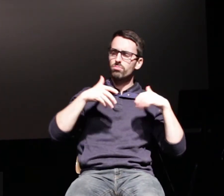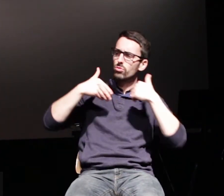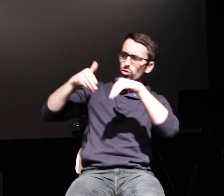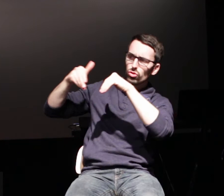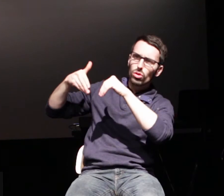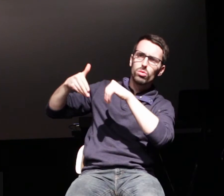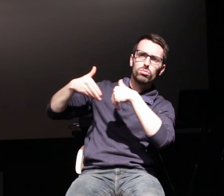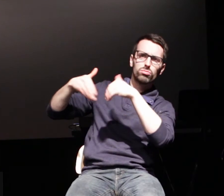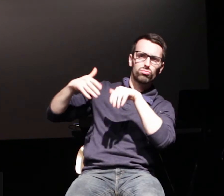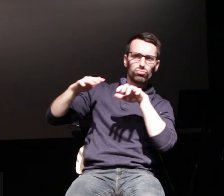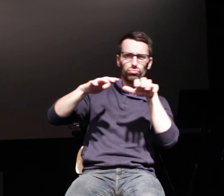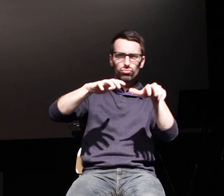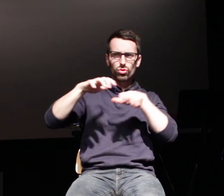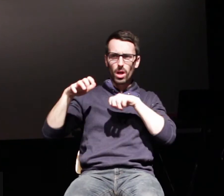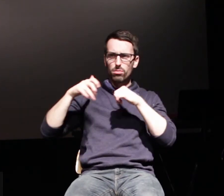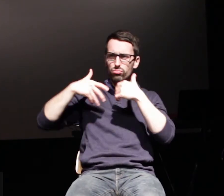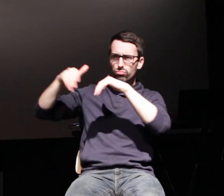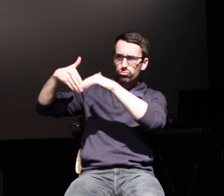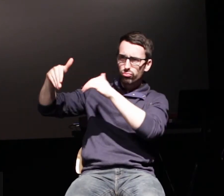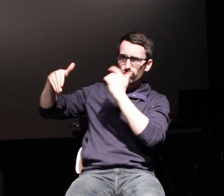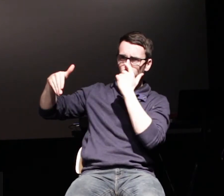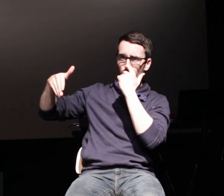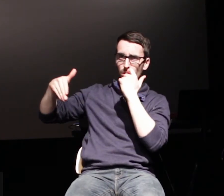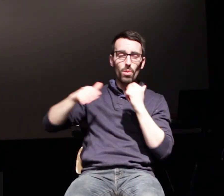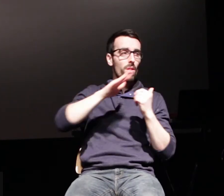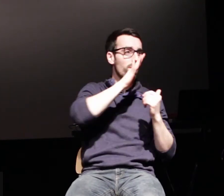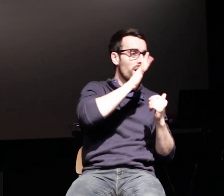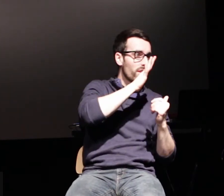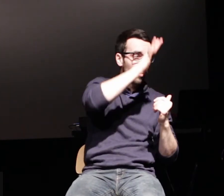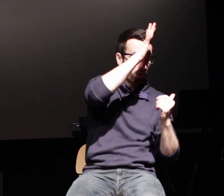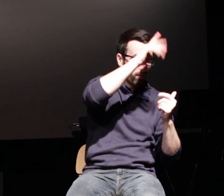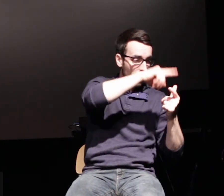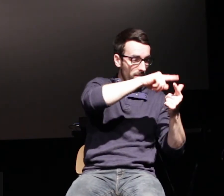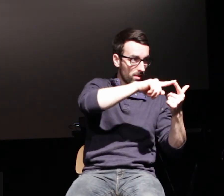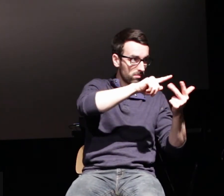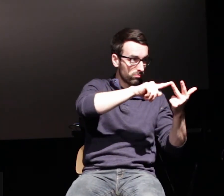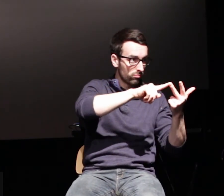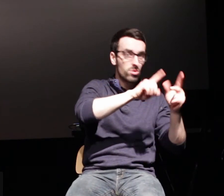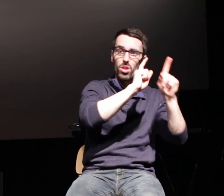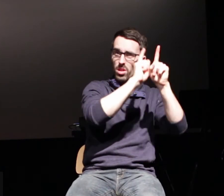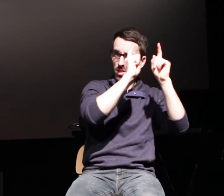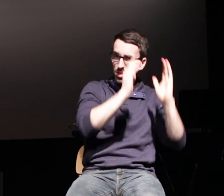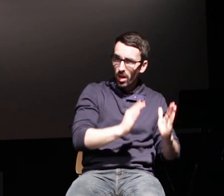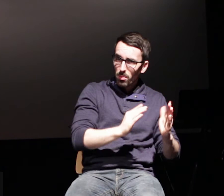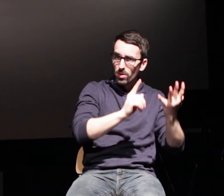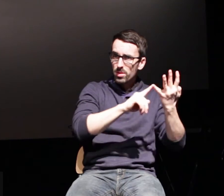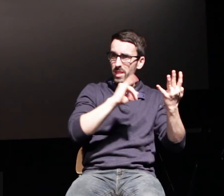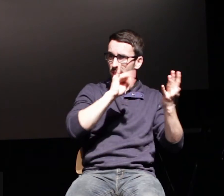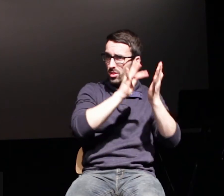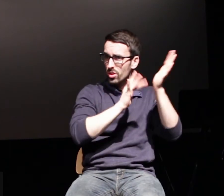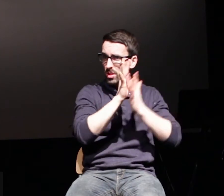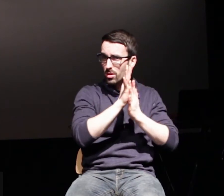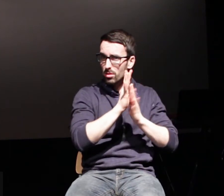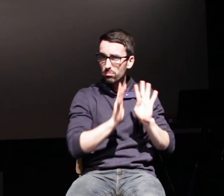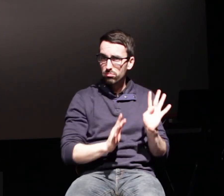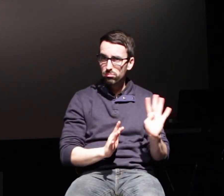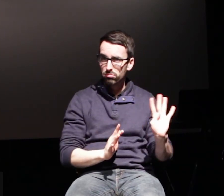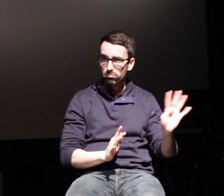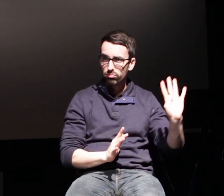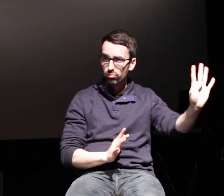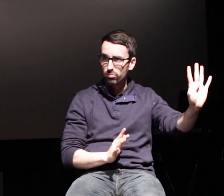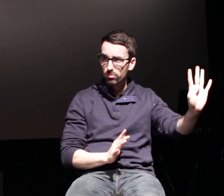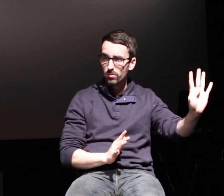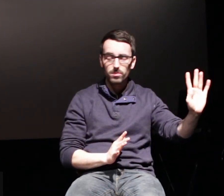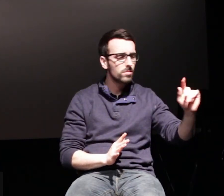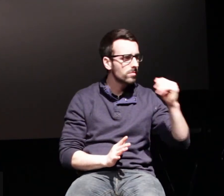mother and his 3 disciples into the room where the girl was lying. Holding her hand, he